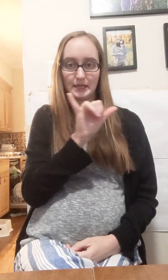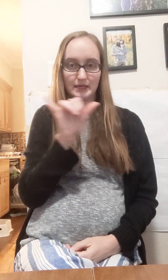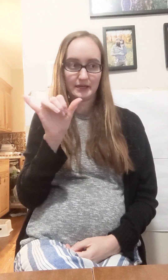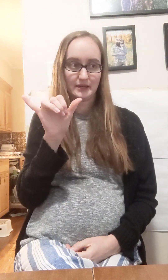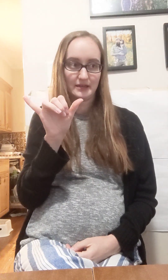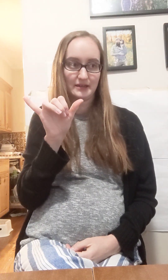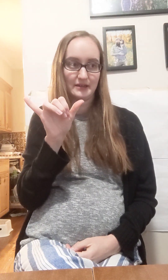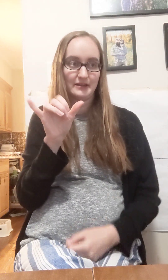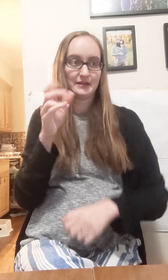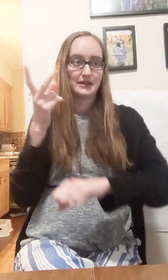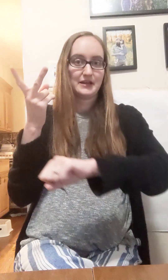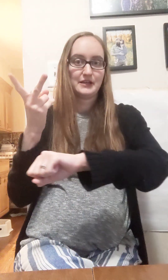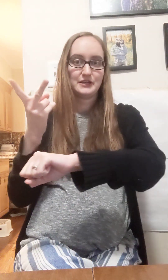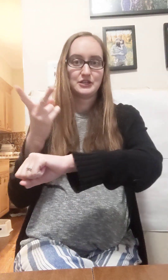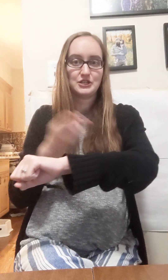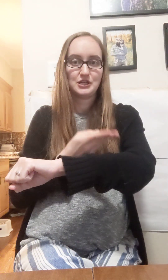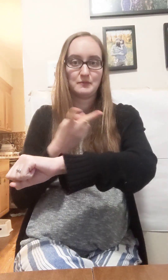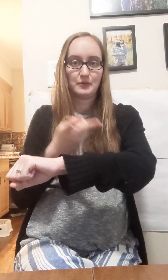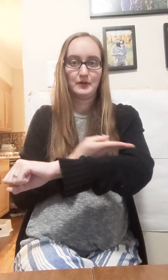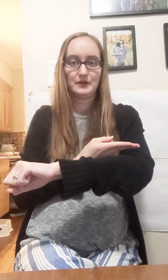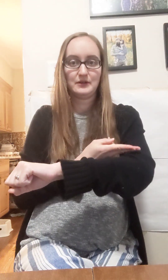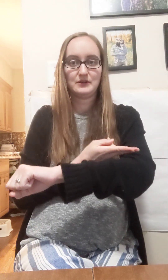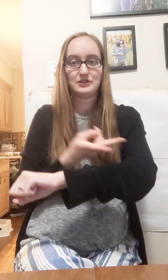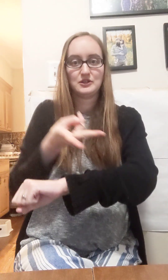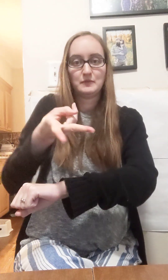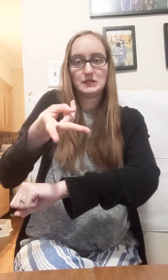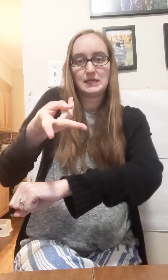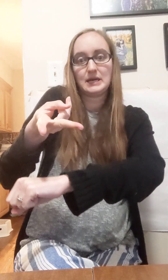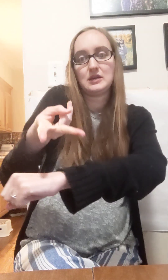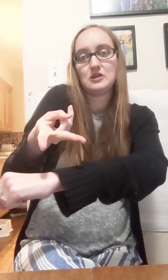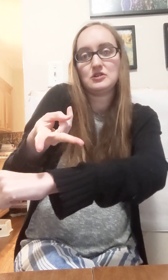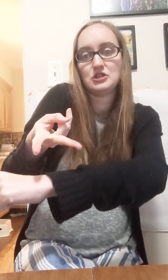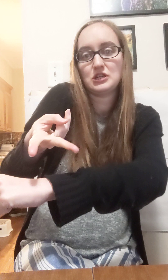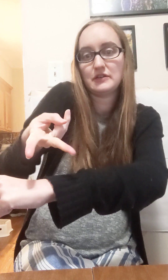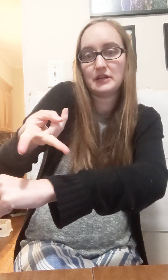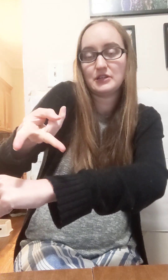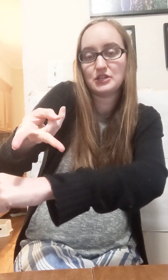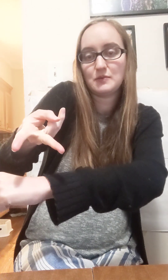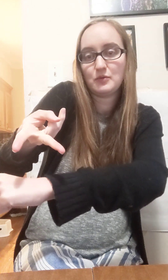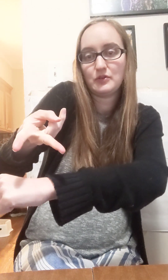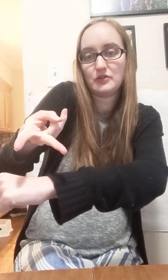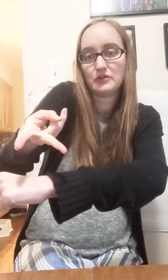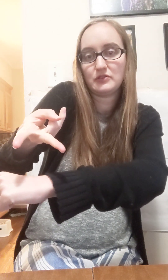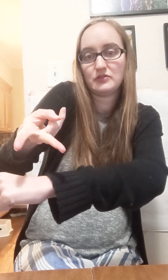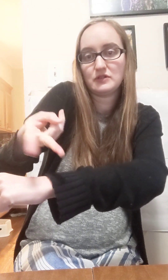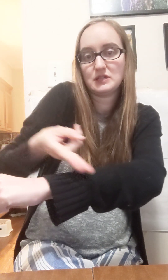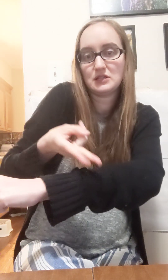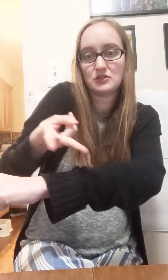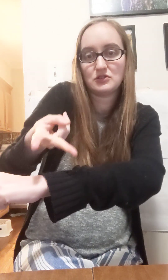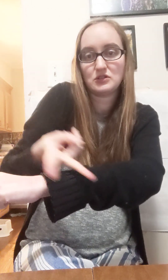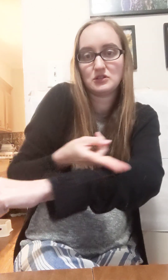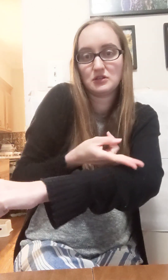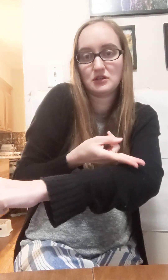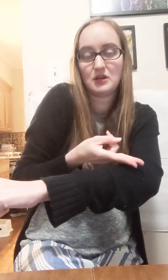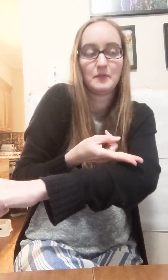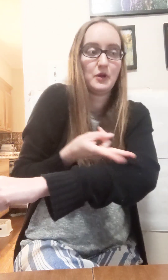like sheep. Sheep is like you're shearing a sheep with your little scissors up your